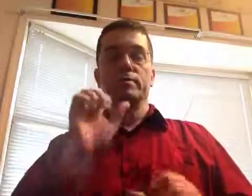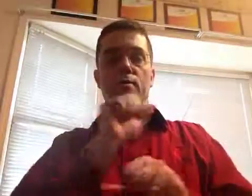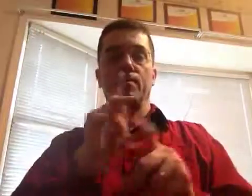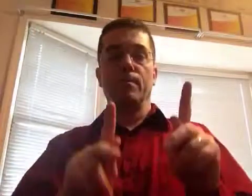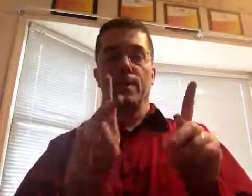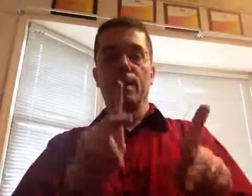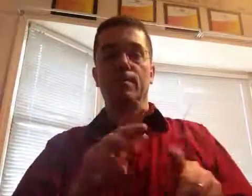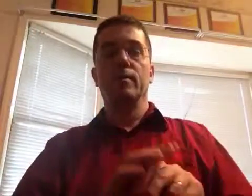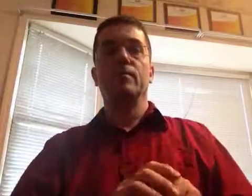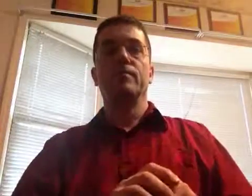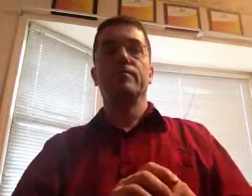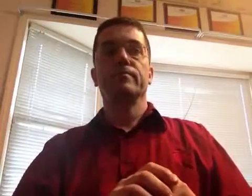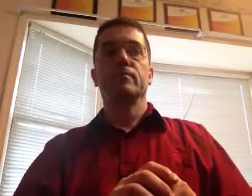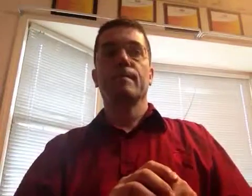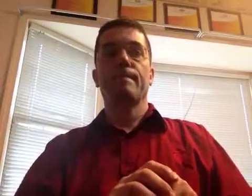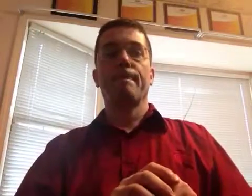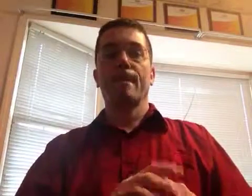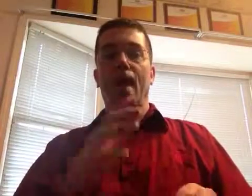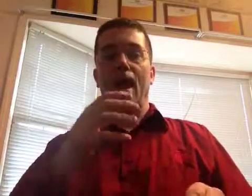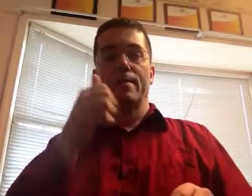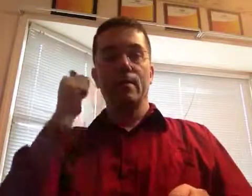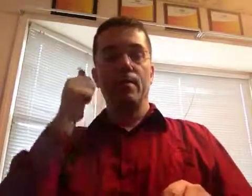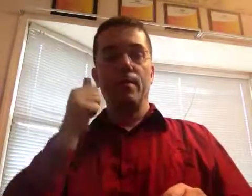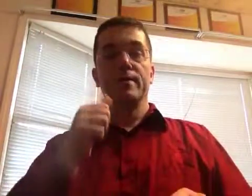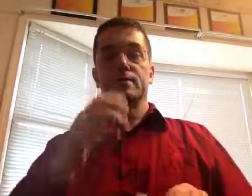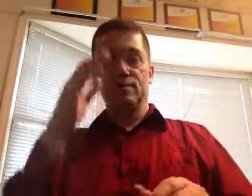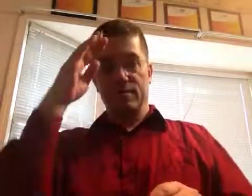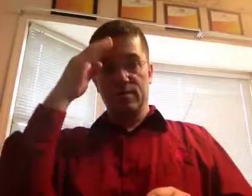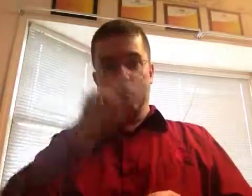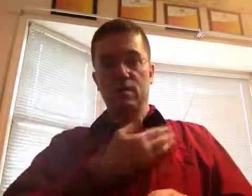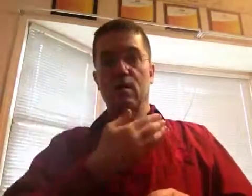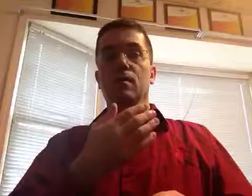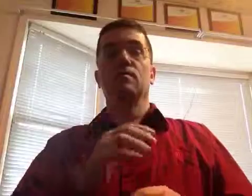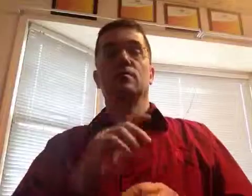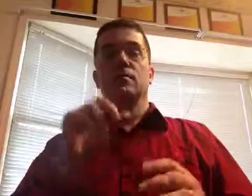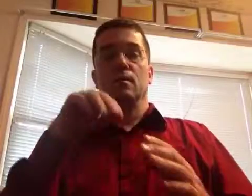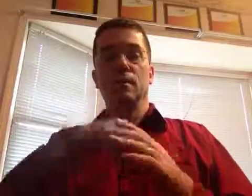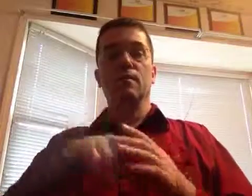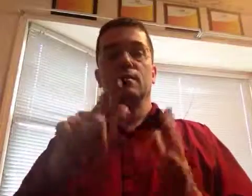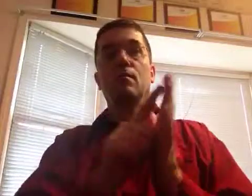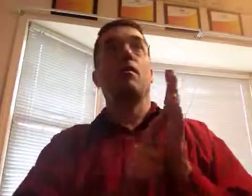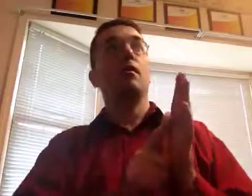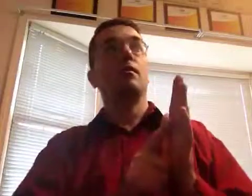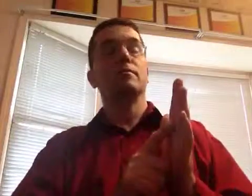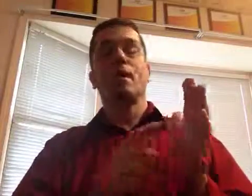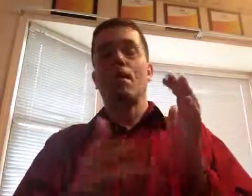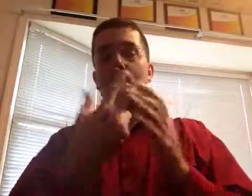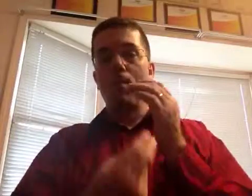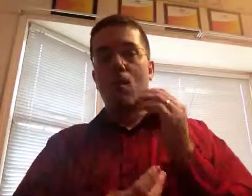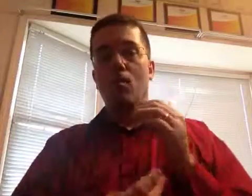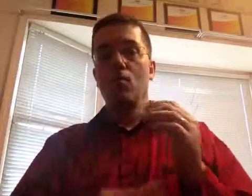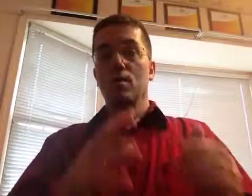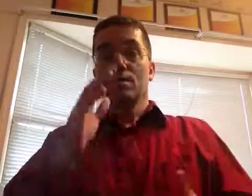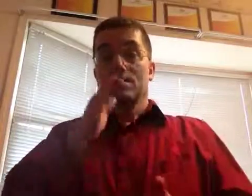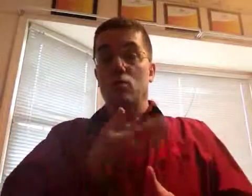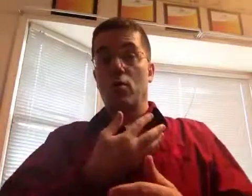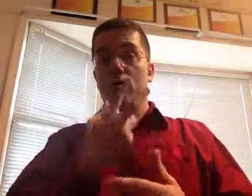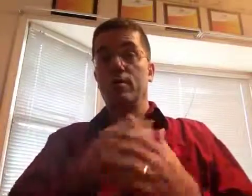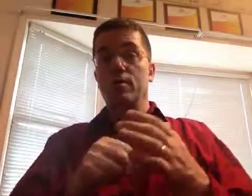we got the best of son-in-laws in both cases. Well, we will get the best of daughter-in-laws, in our opinion, now. But now we did have